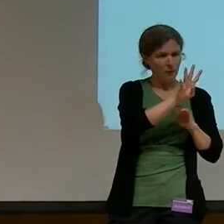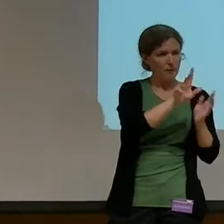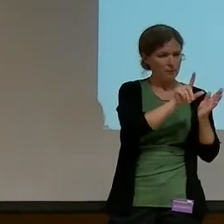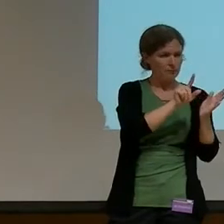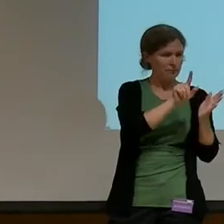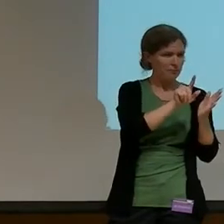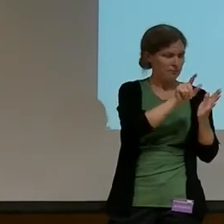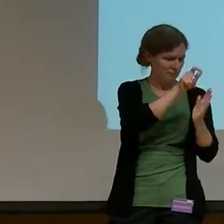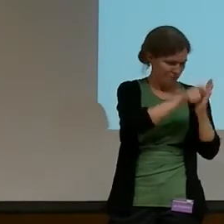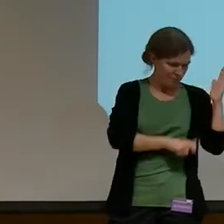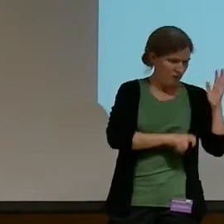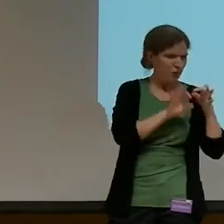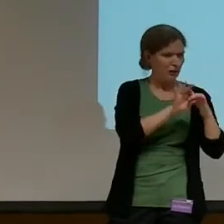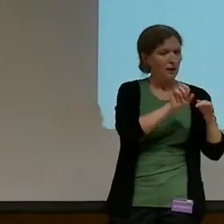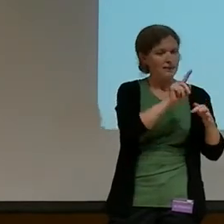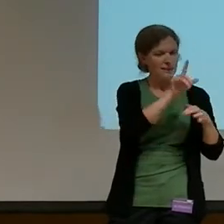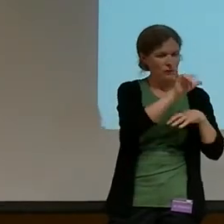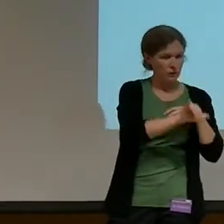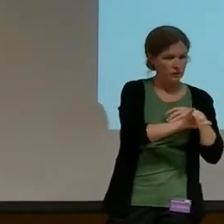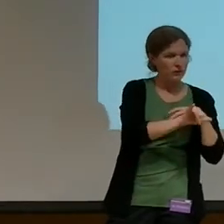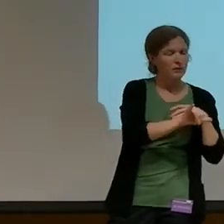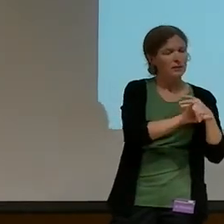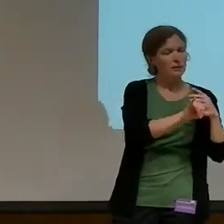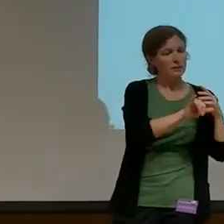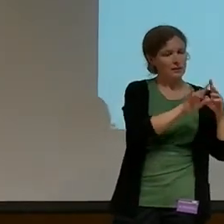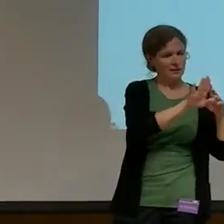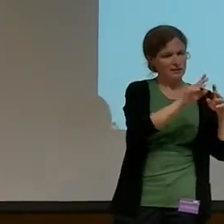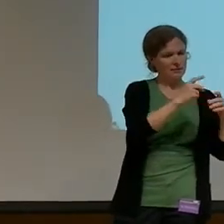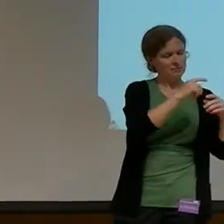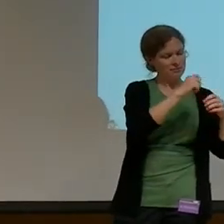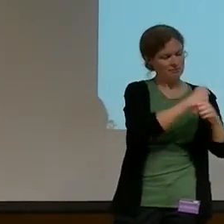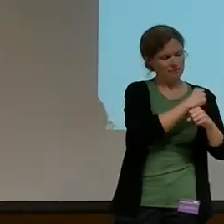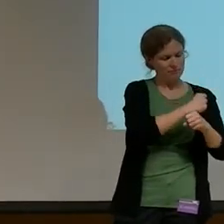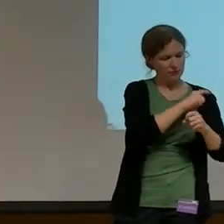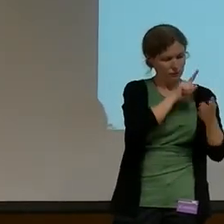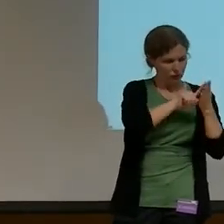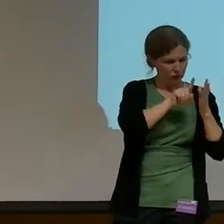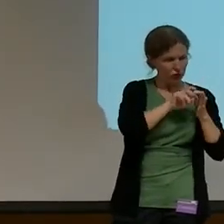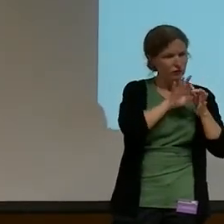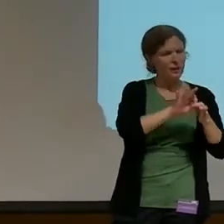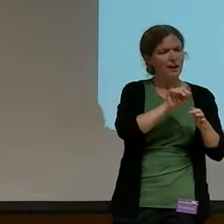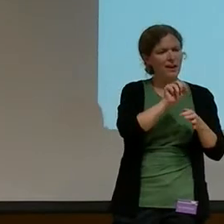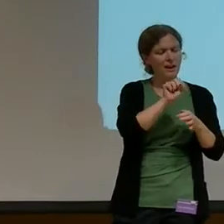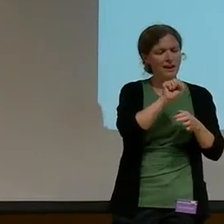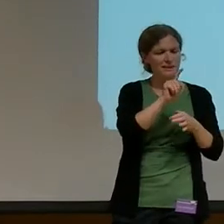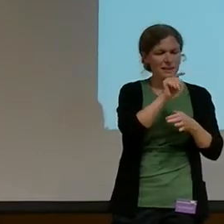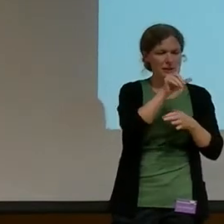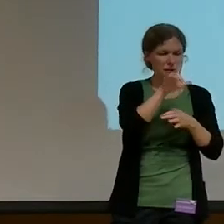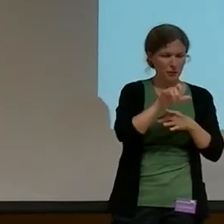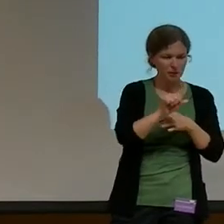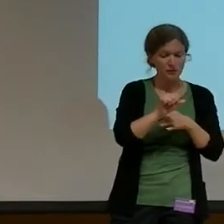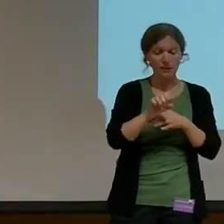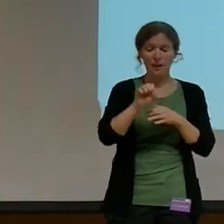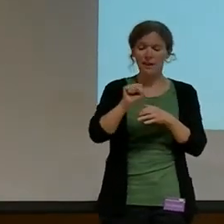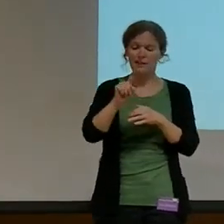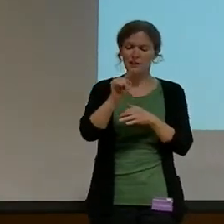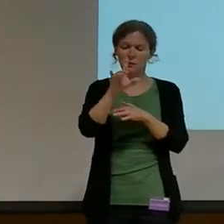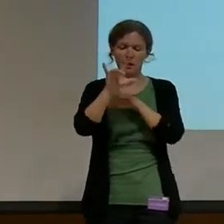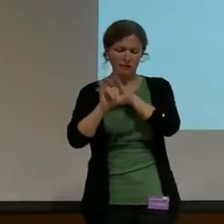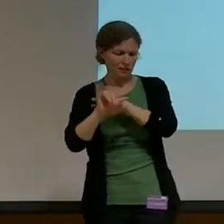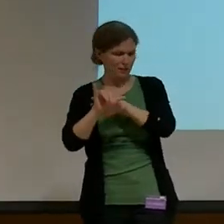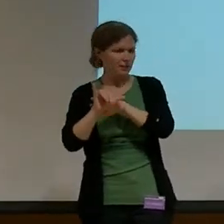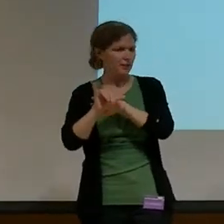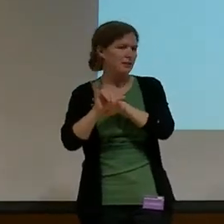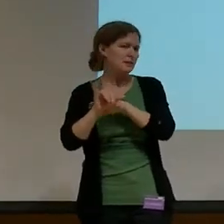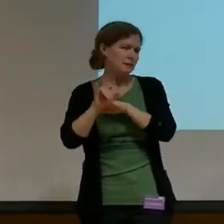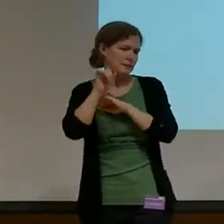on asexuality that looked at qualitative research of asexuals and found that asexuality is most likely a